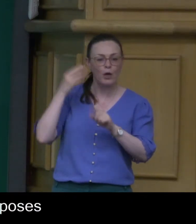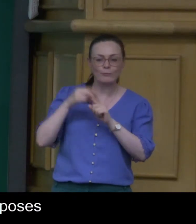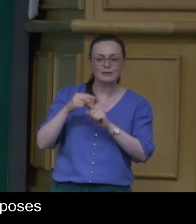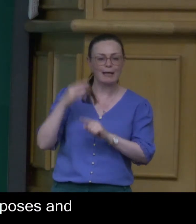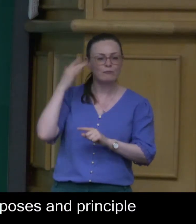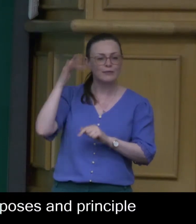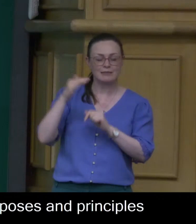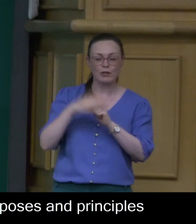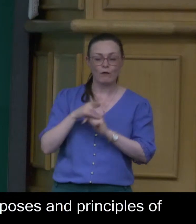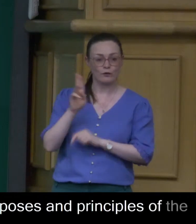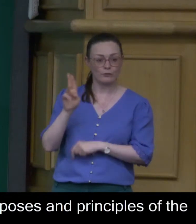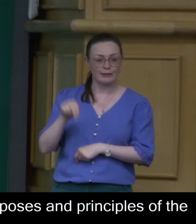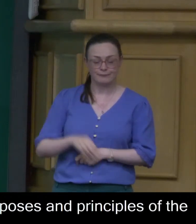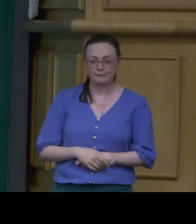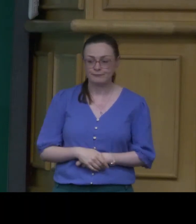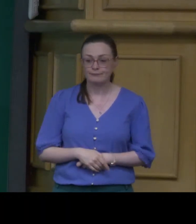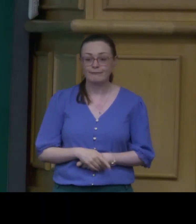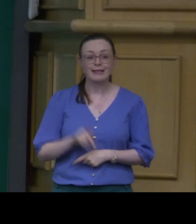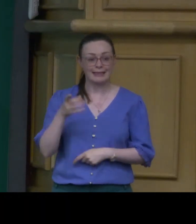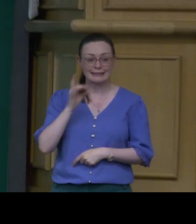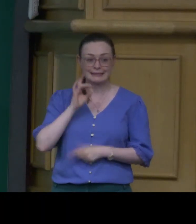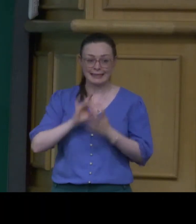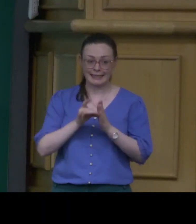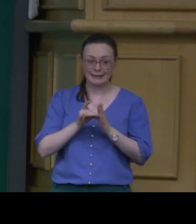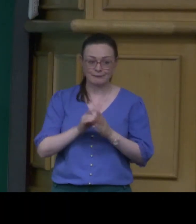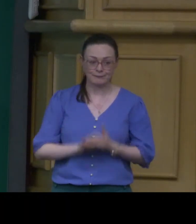of the United Nations. That's key.